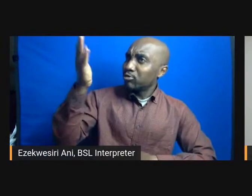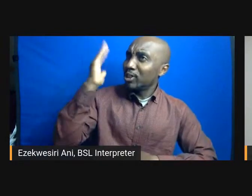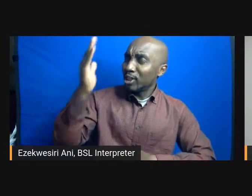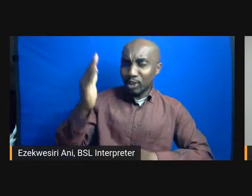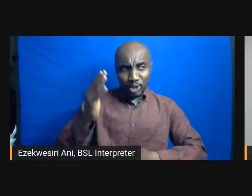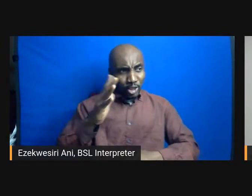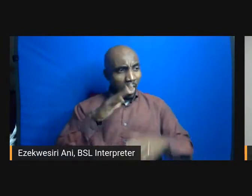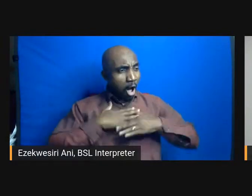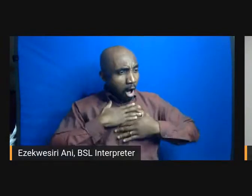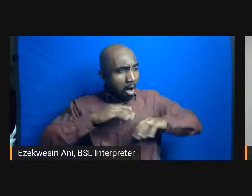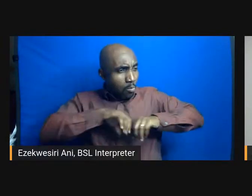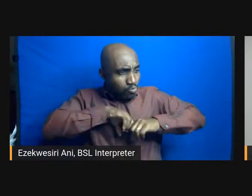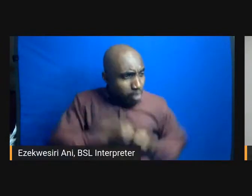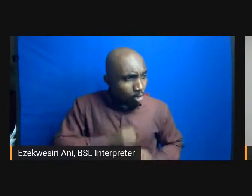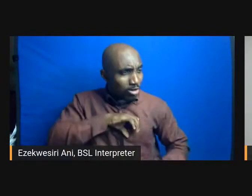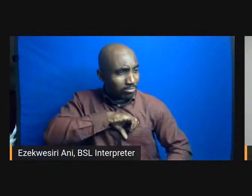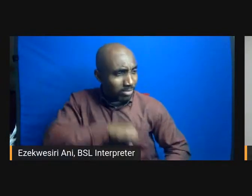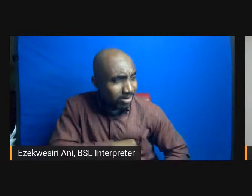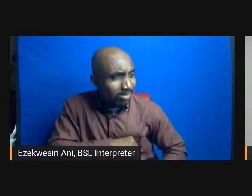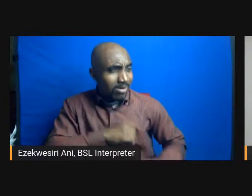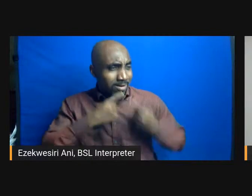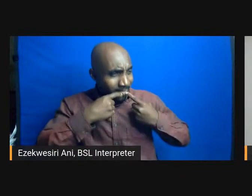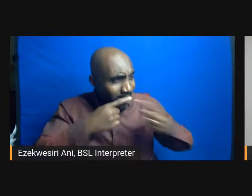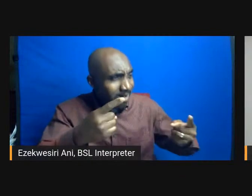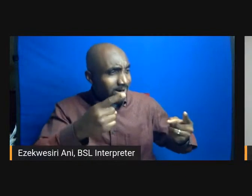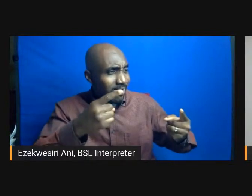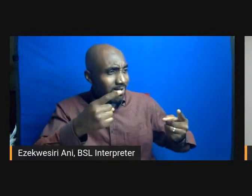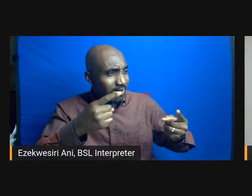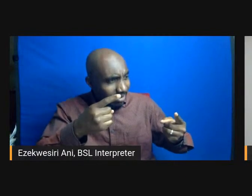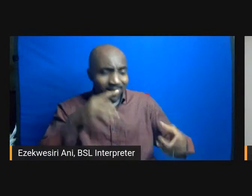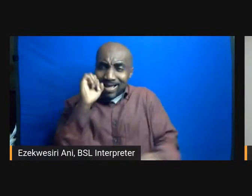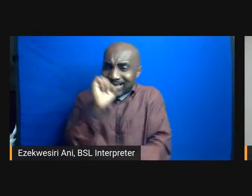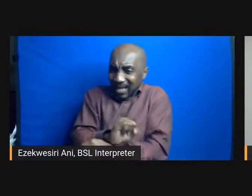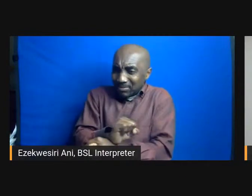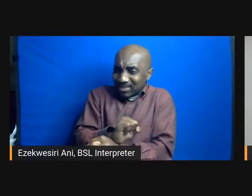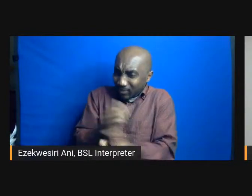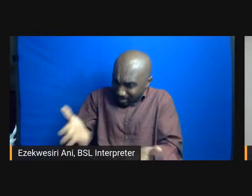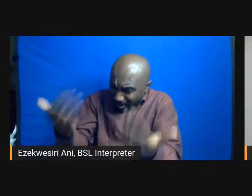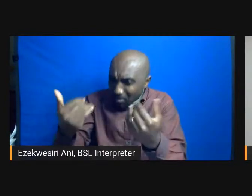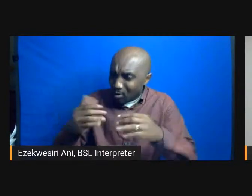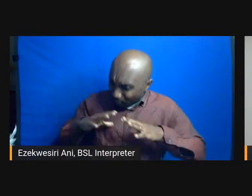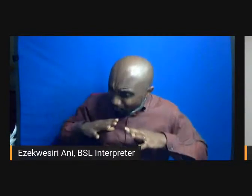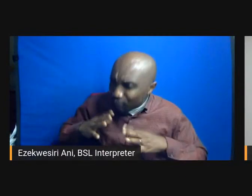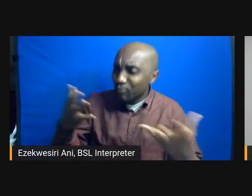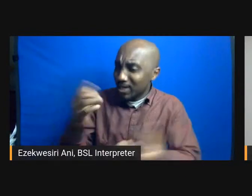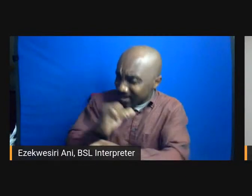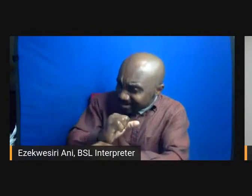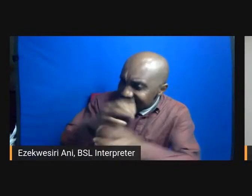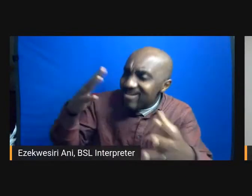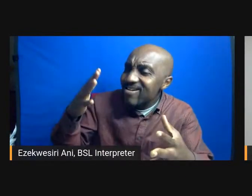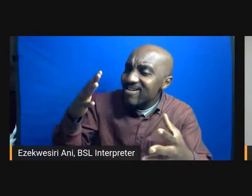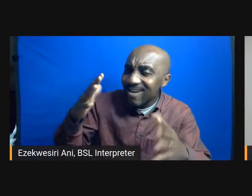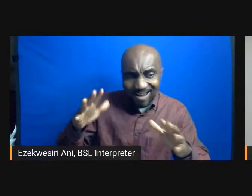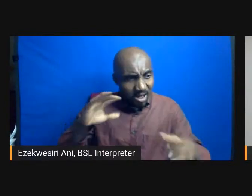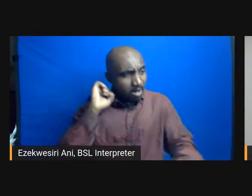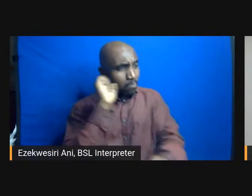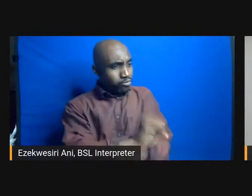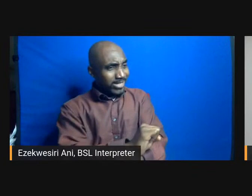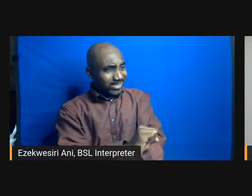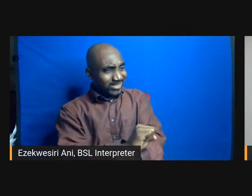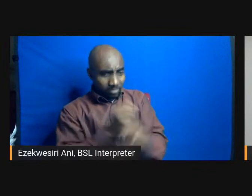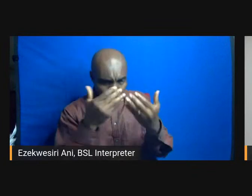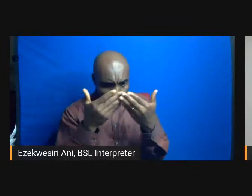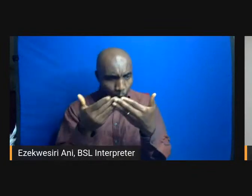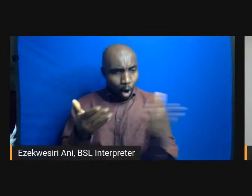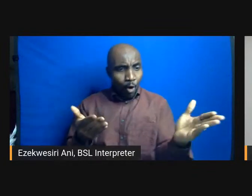the brokenhearted, to proclaim liberty to the captives, and the opening of the prison to them